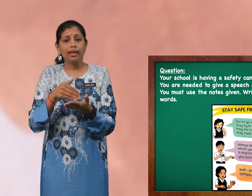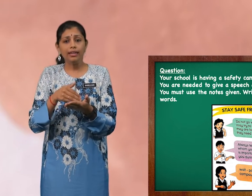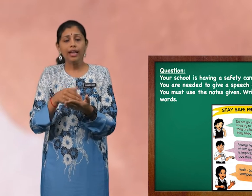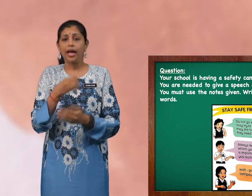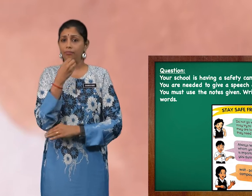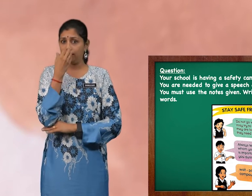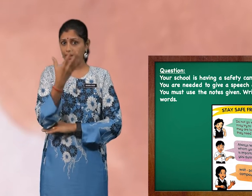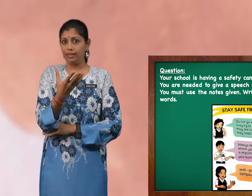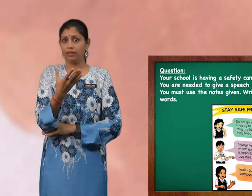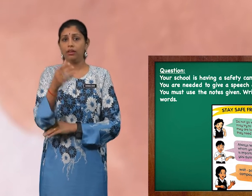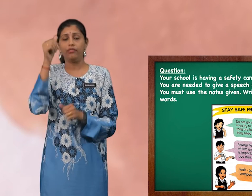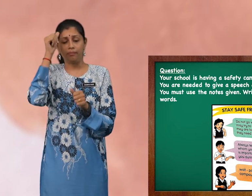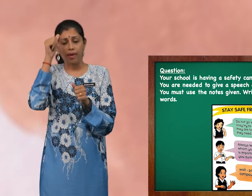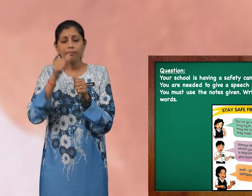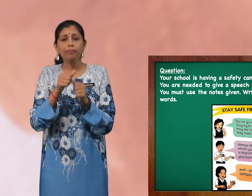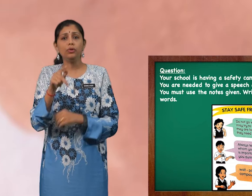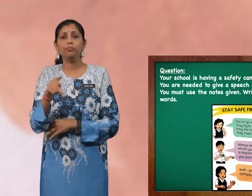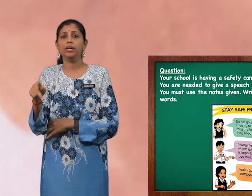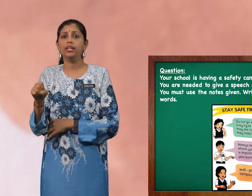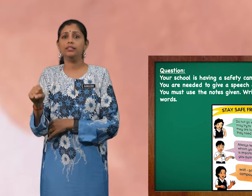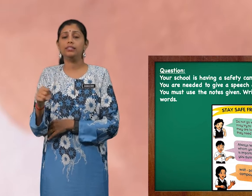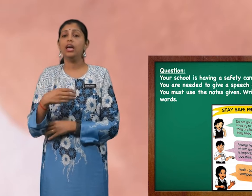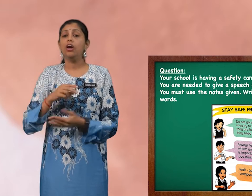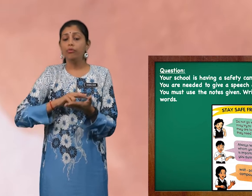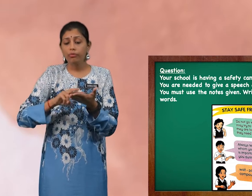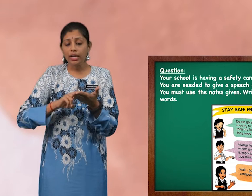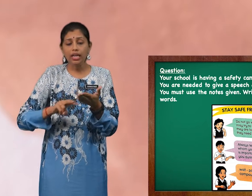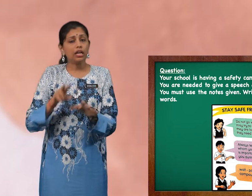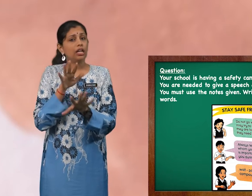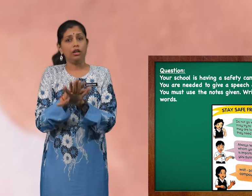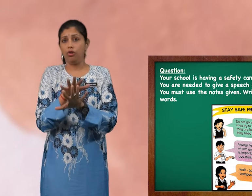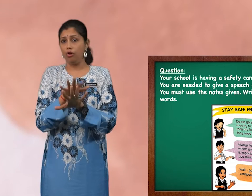Again, I'm telling, remember pupils, read a lot.